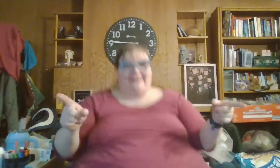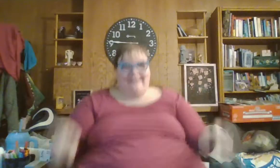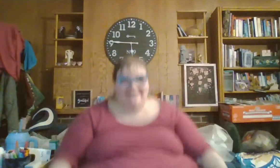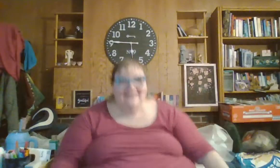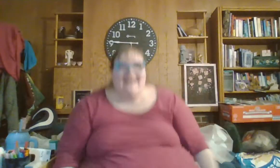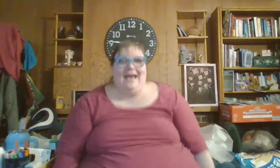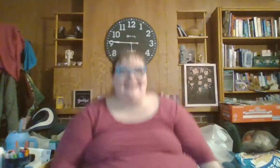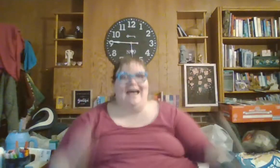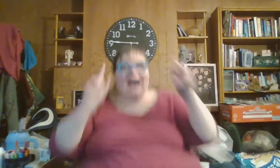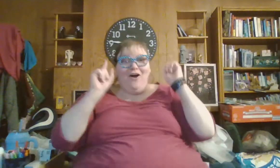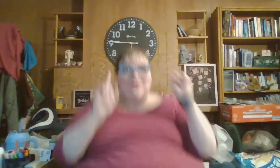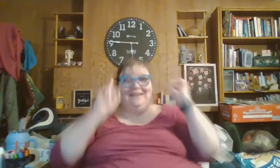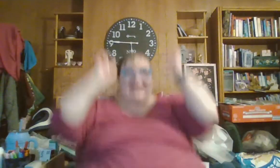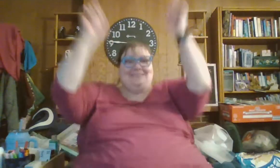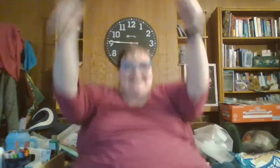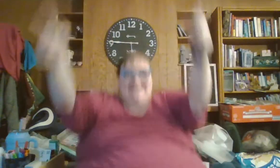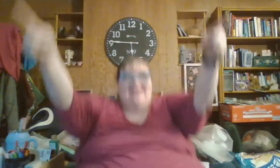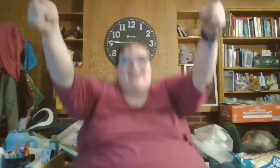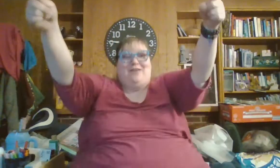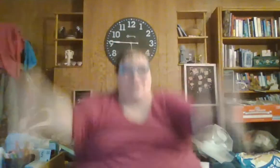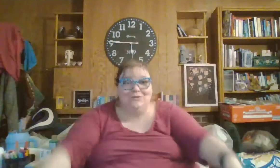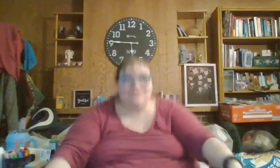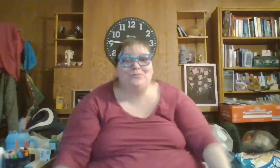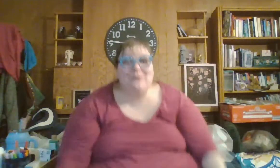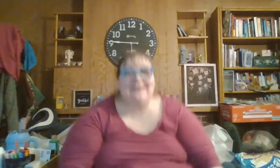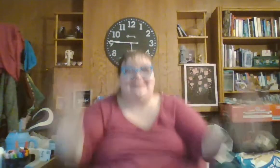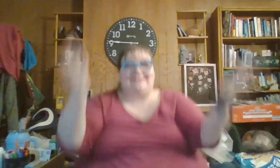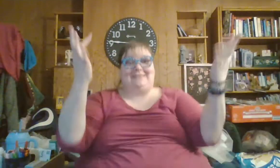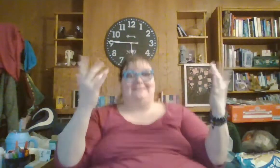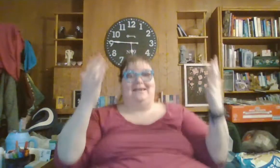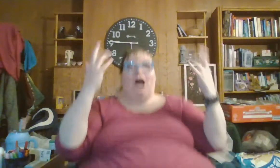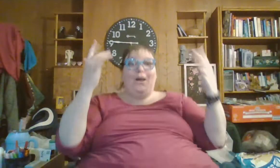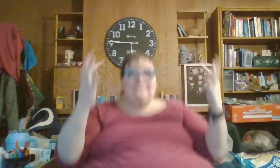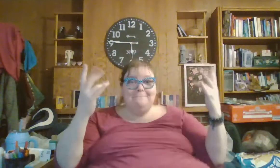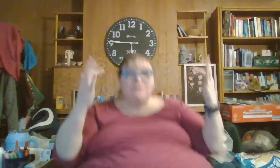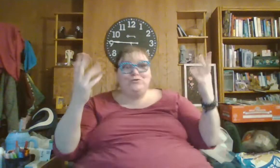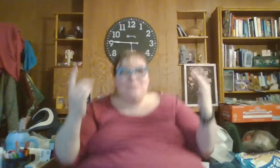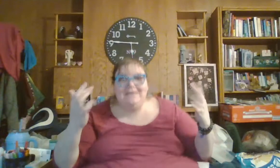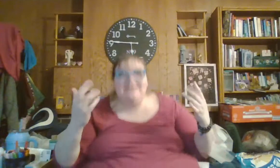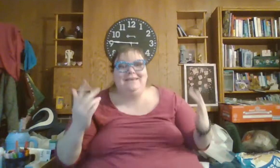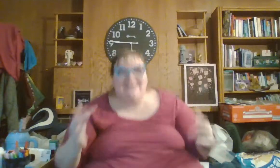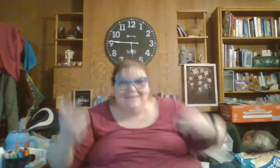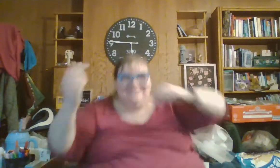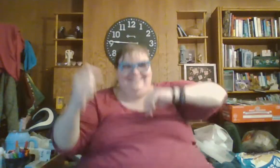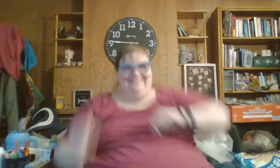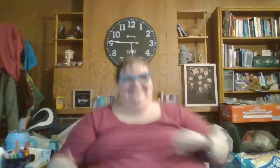calling, and now it has a name. Costa Rica says, come to me.